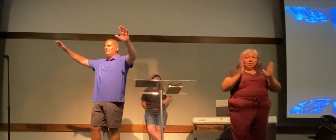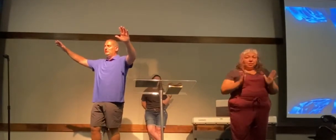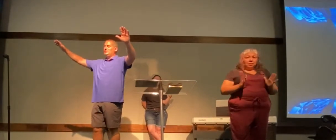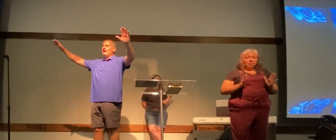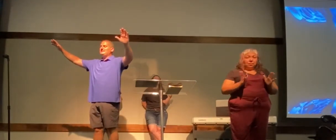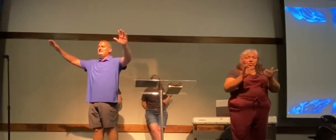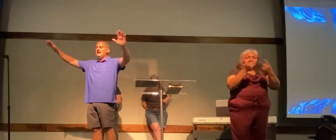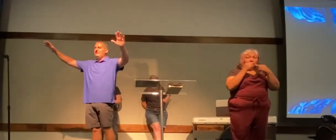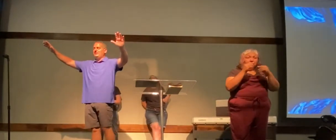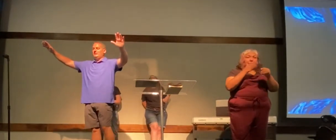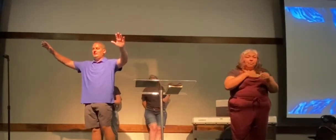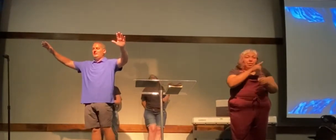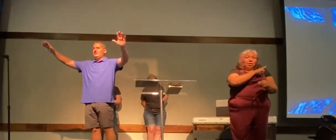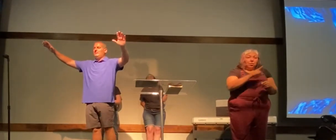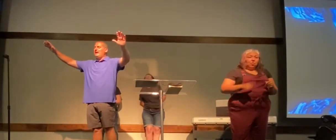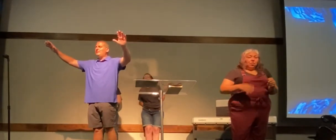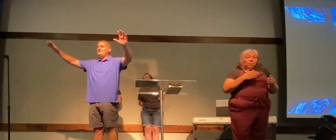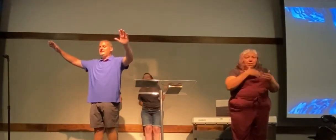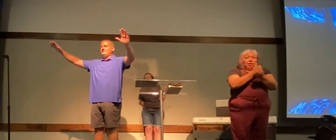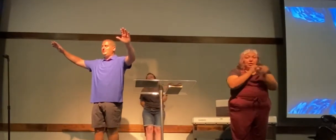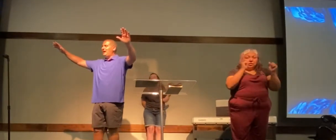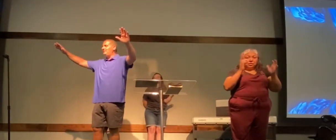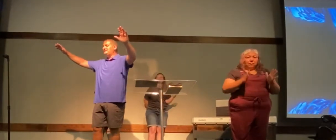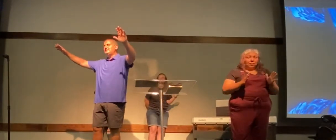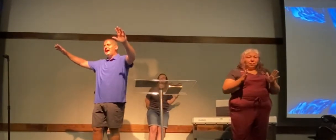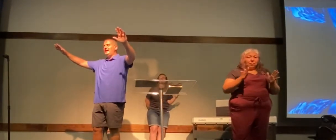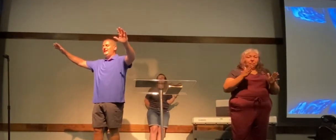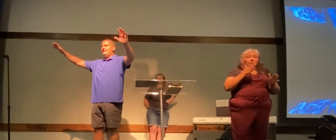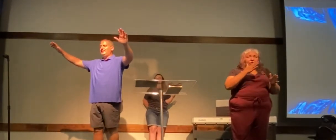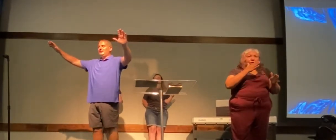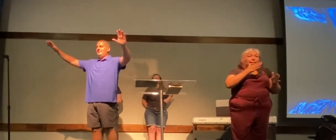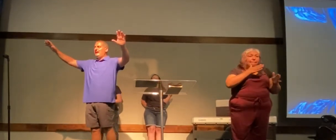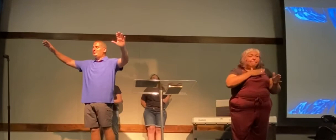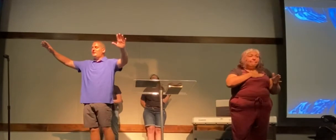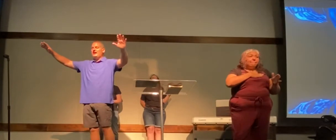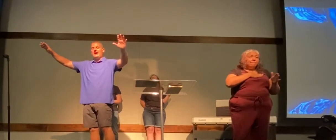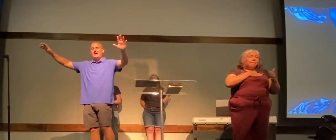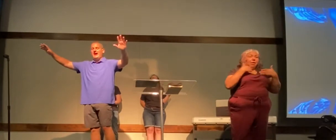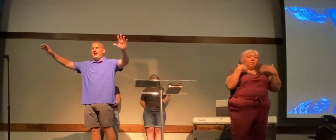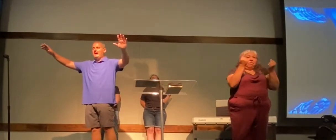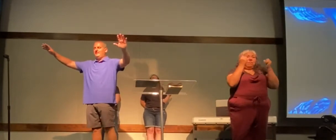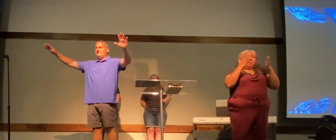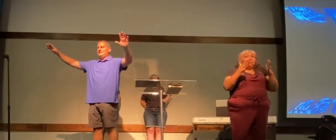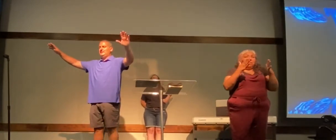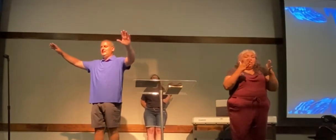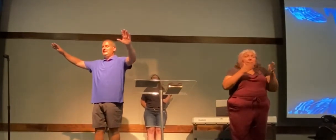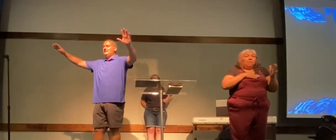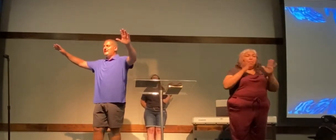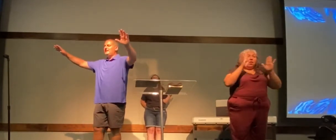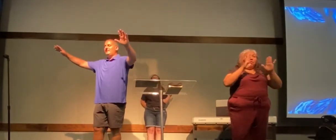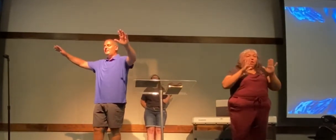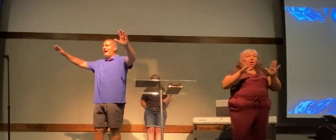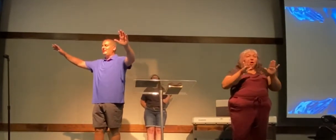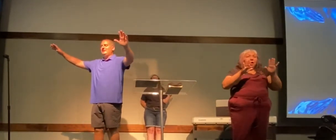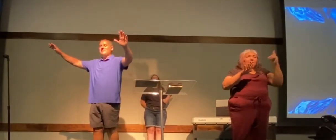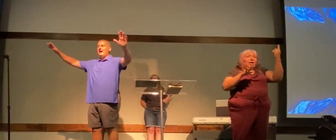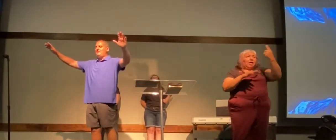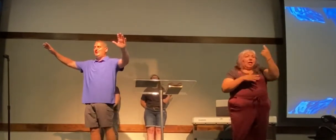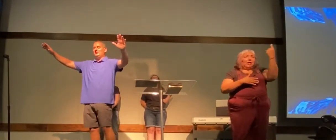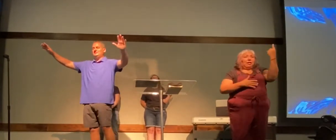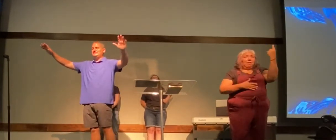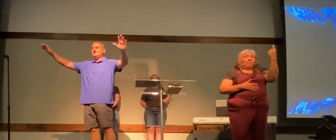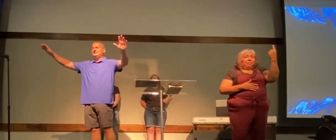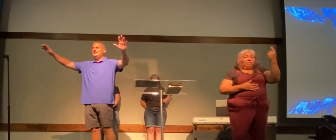my Lord, my Savior, my Redeemer, my Messiah, my great I am. Thank you for rattling